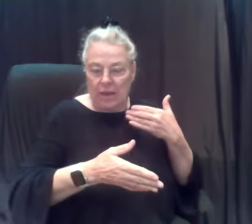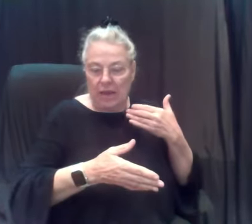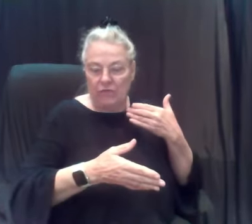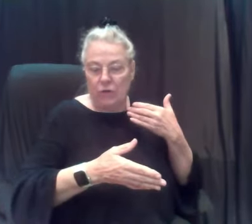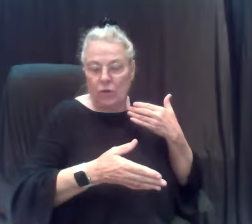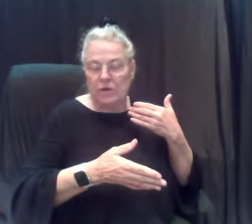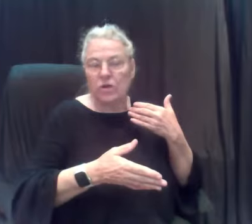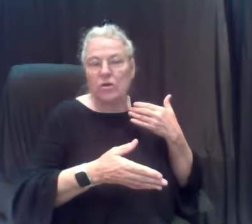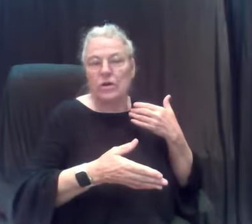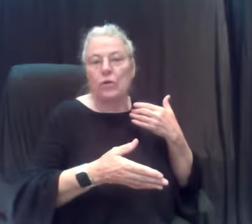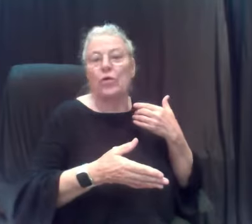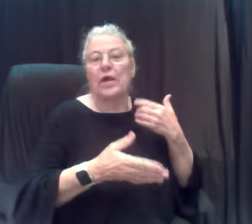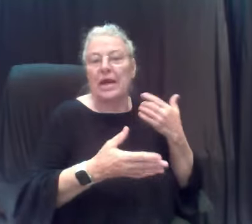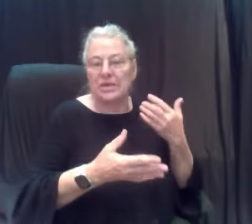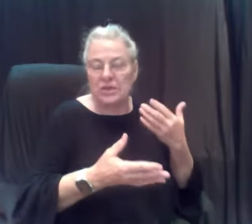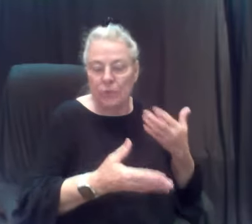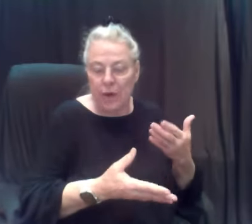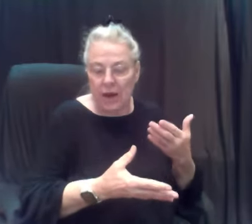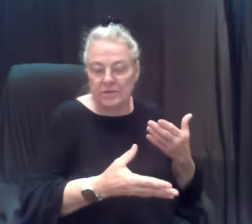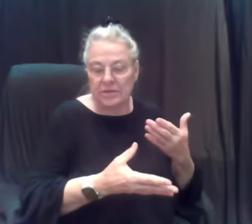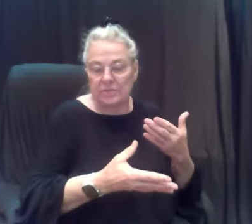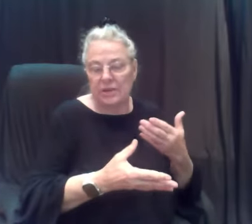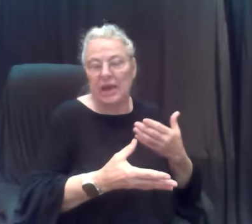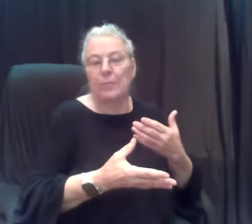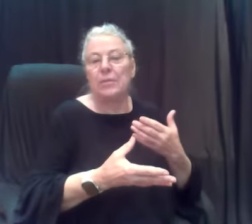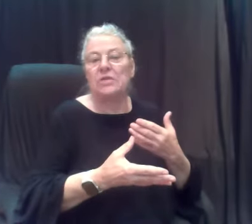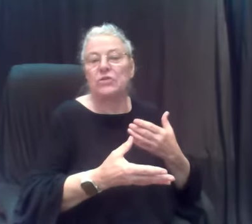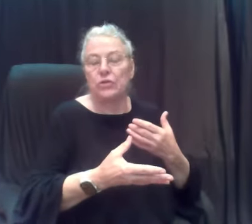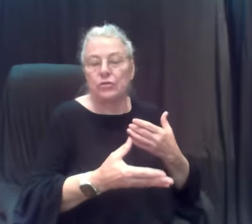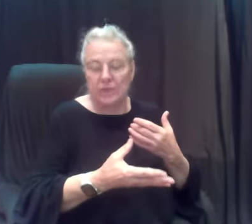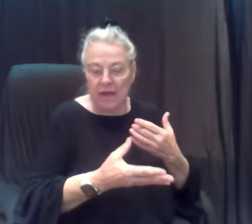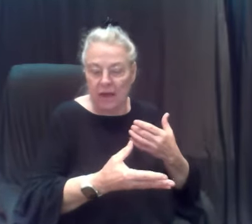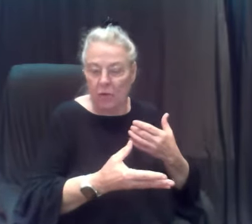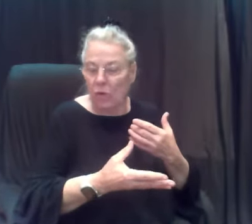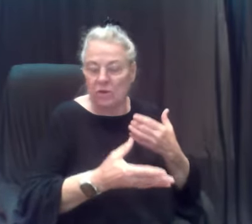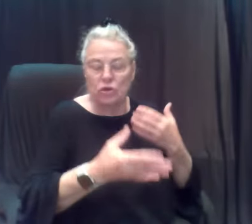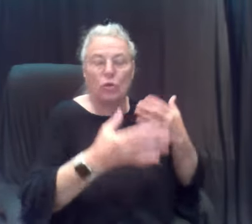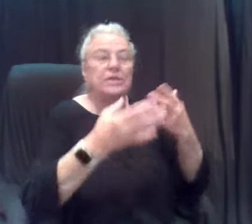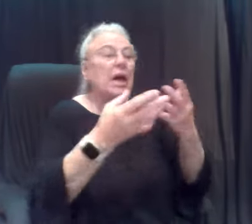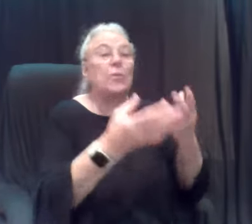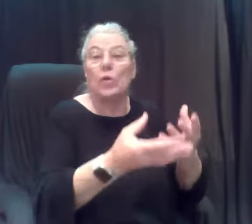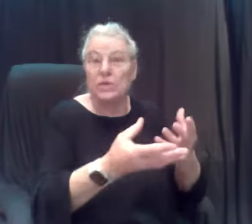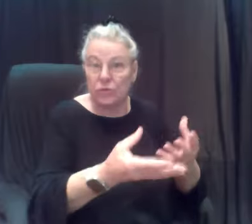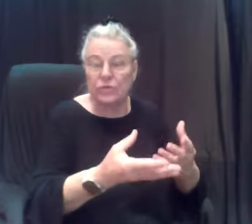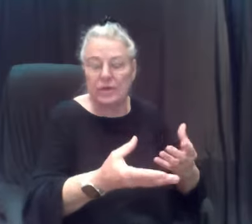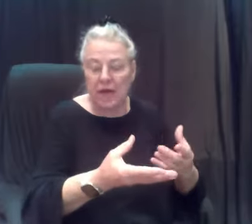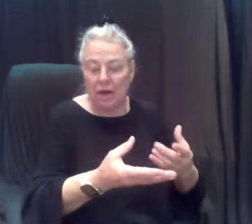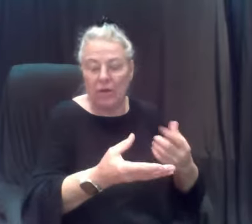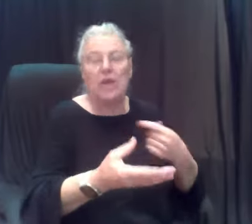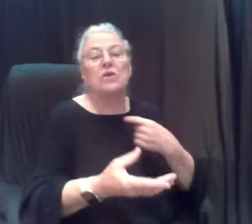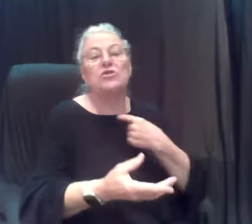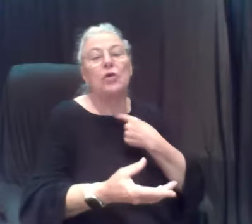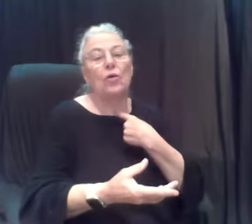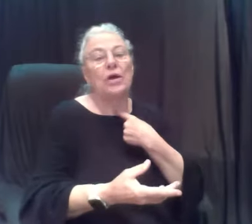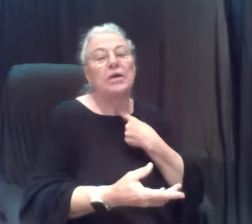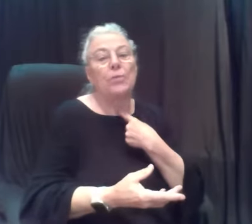you're going to look at the word express, it means to tell. What joys I'm going to tell. So point